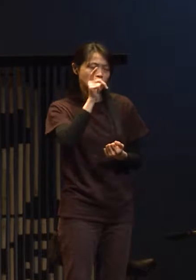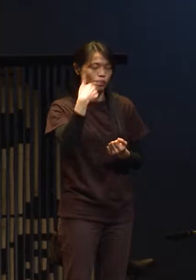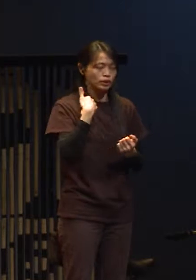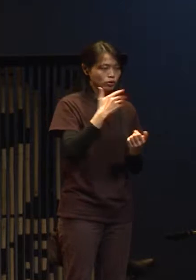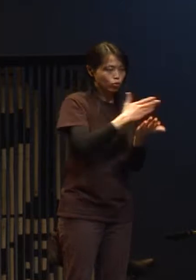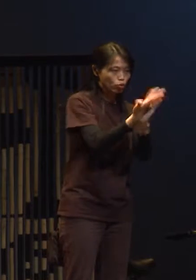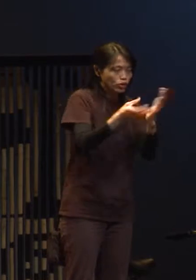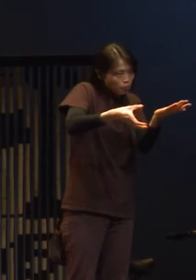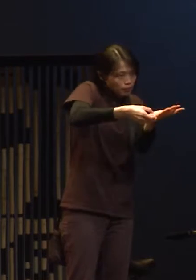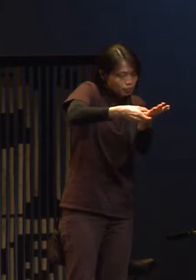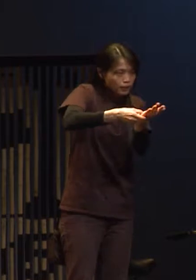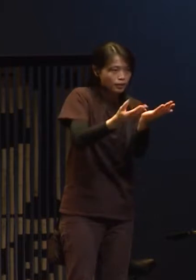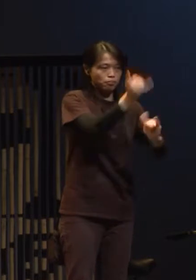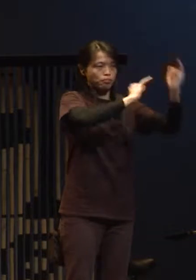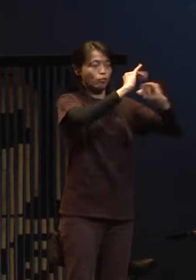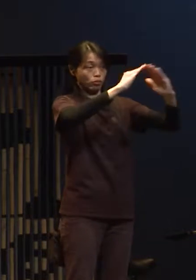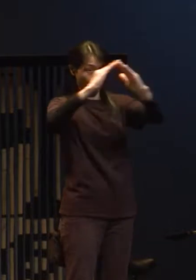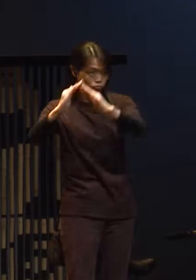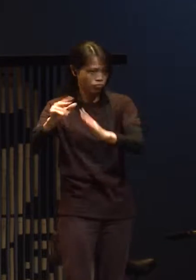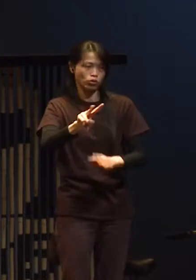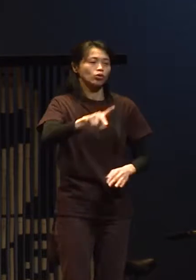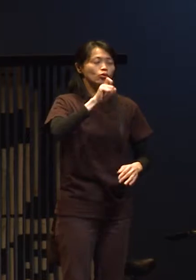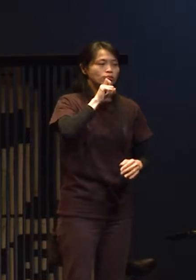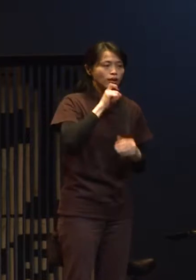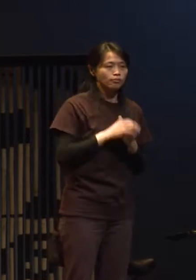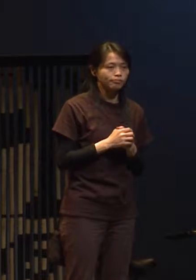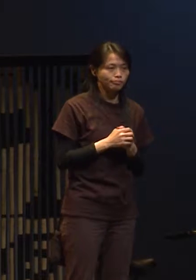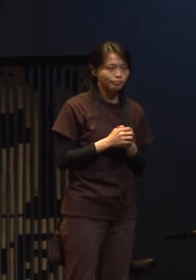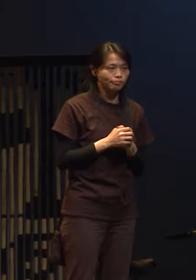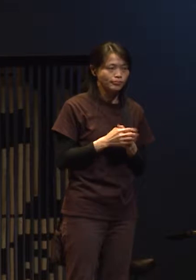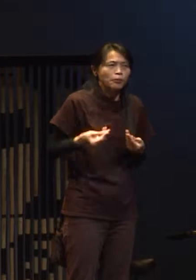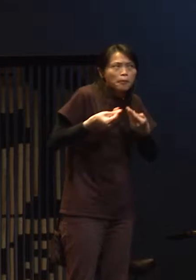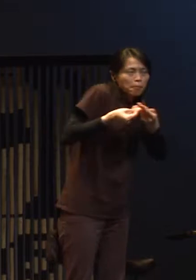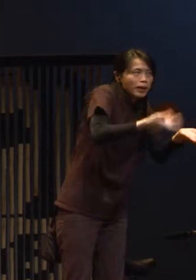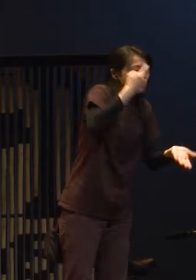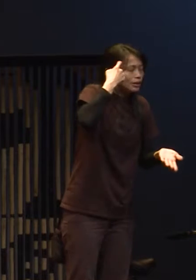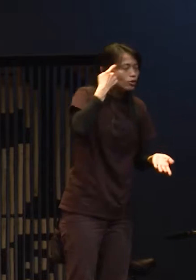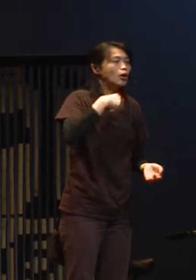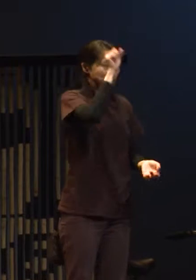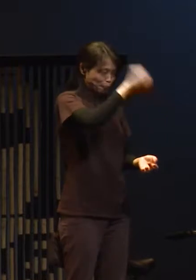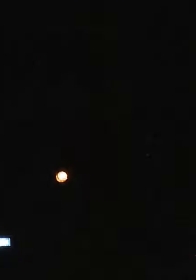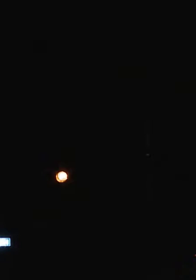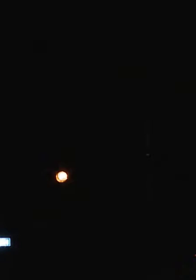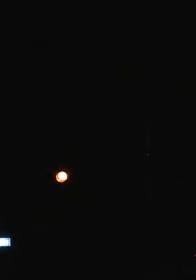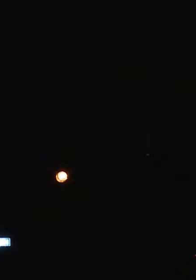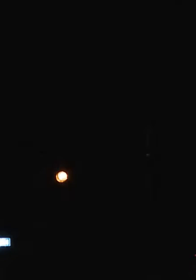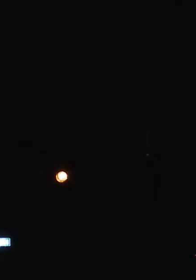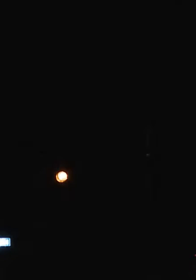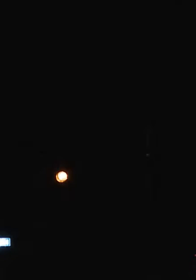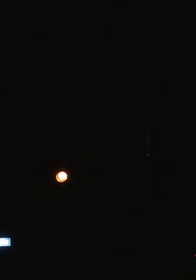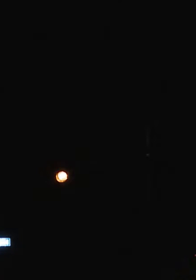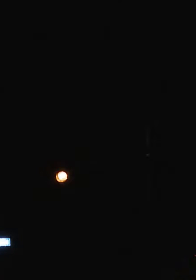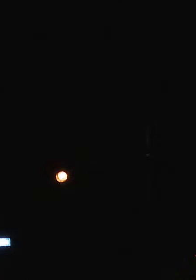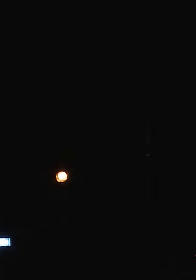on the trees just to acknowledge that wherever we are on the planet is a place